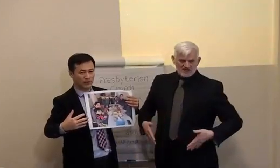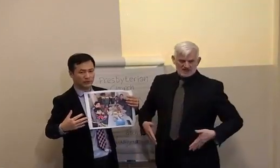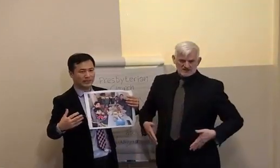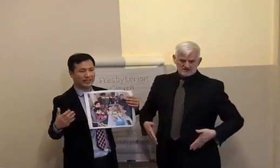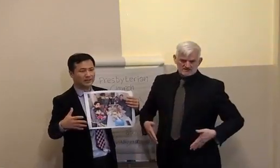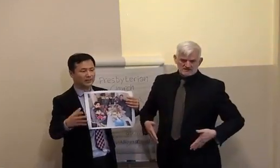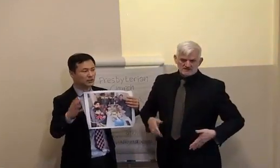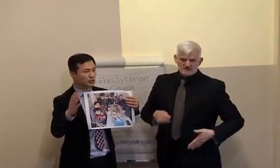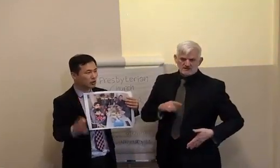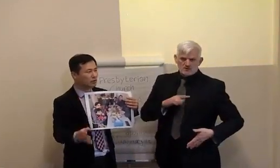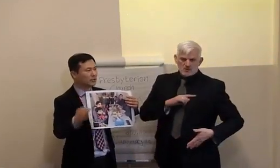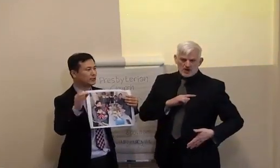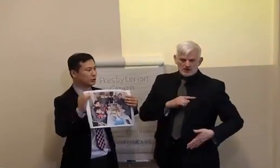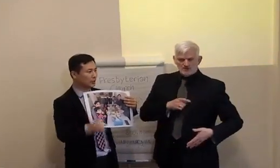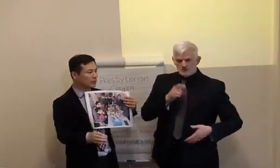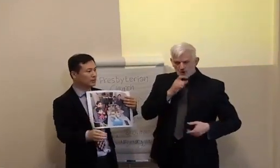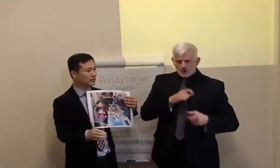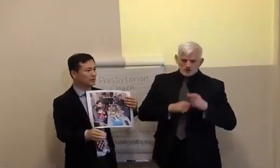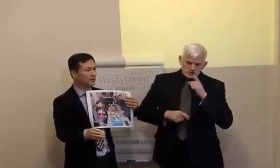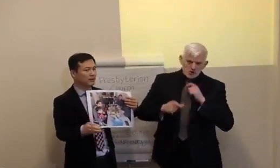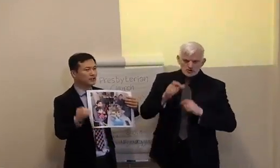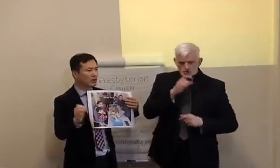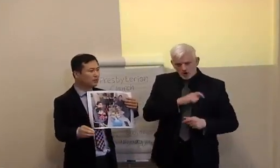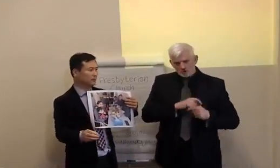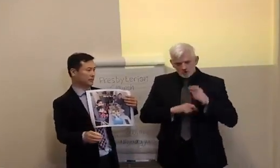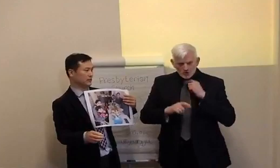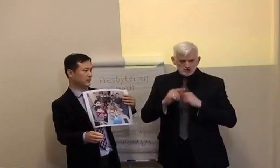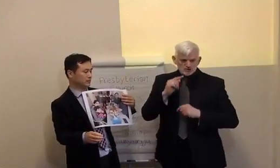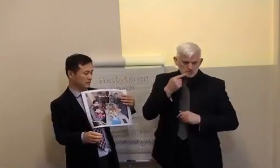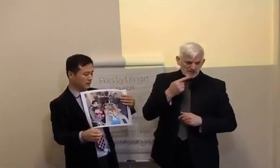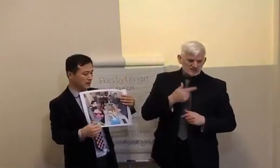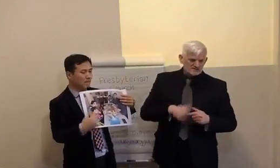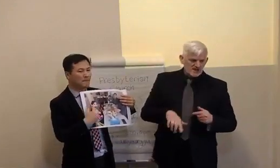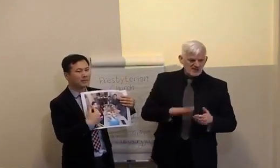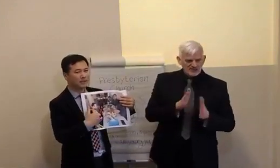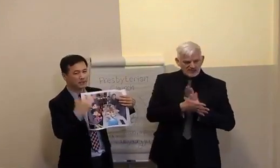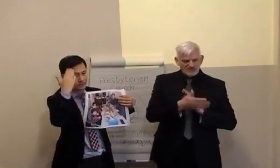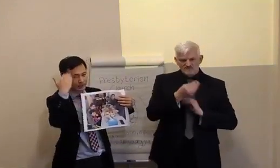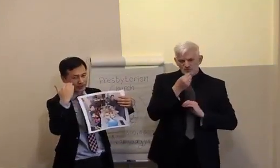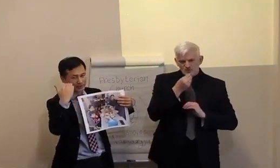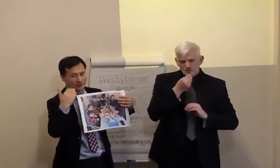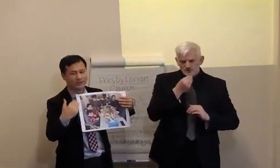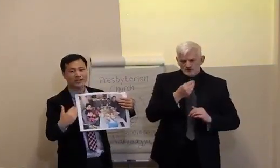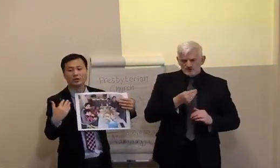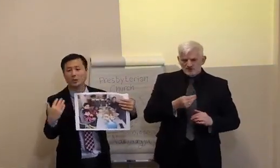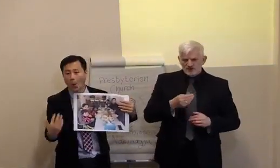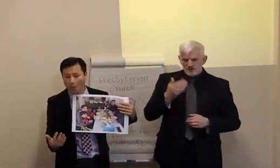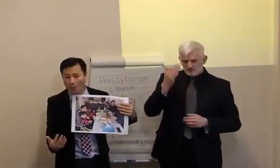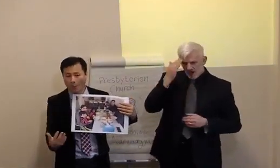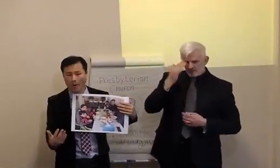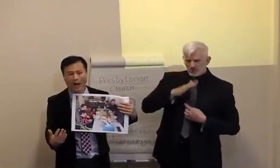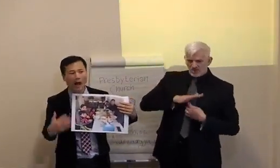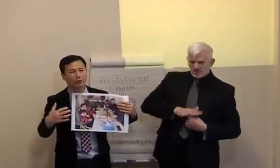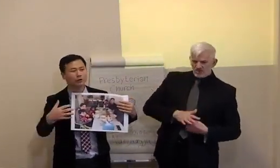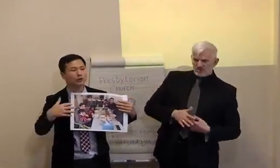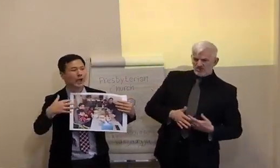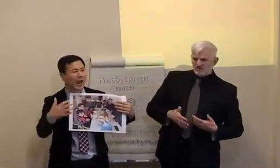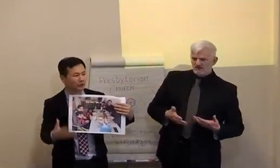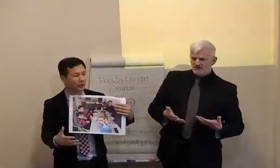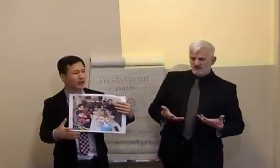because eaten chocolate and sweet junk foods. Mommy in depression didn't know how to educate